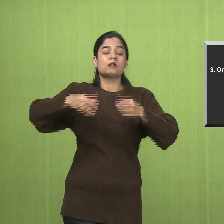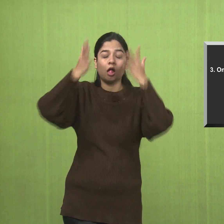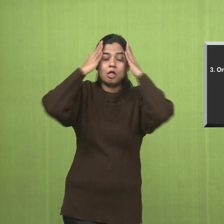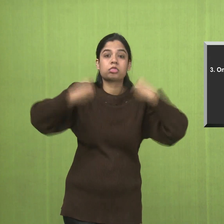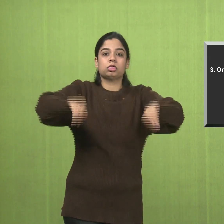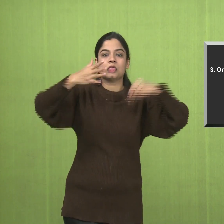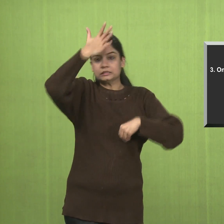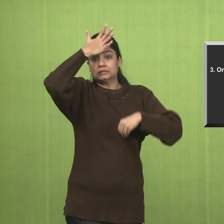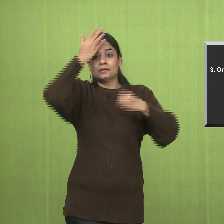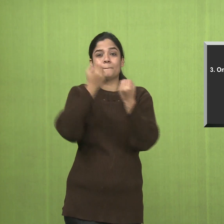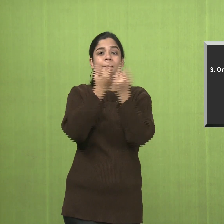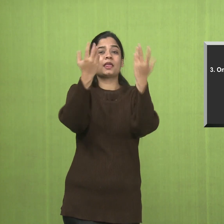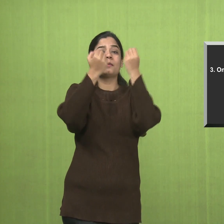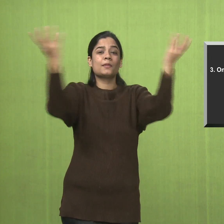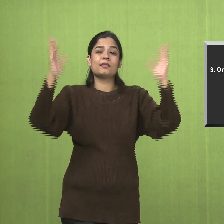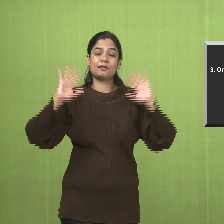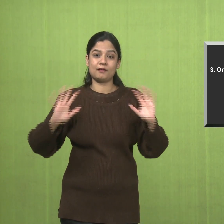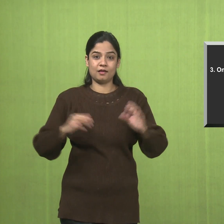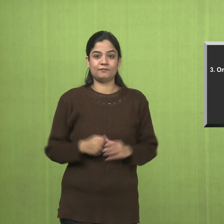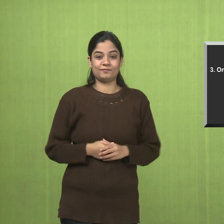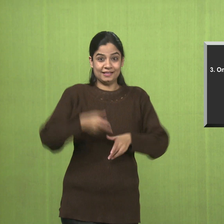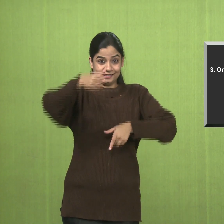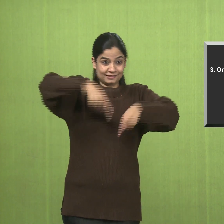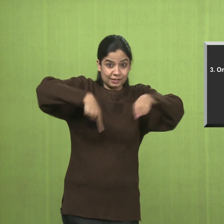25% of the people do that a lot of times.